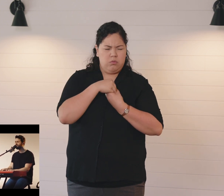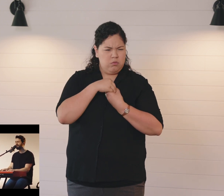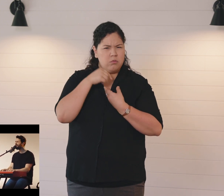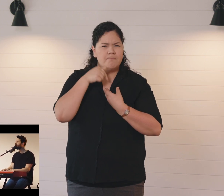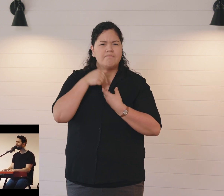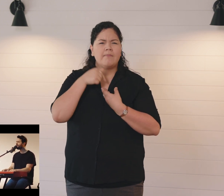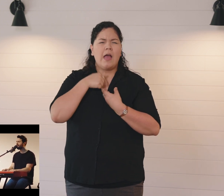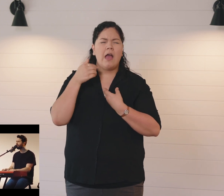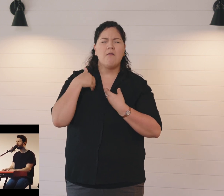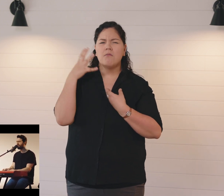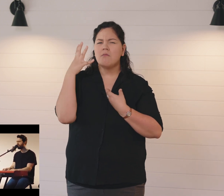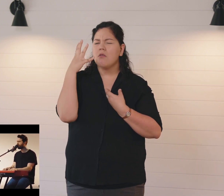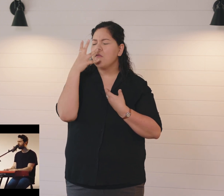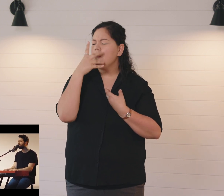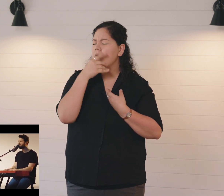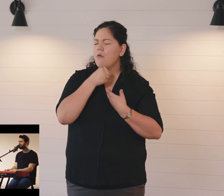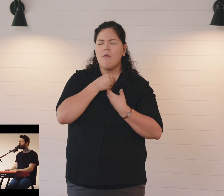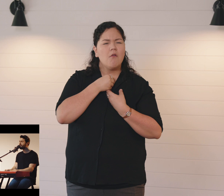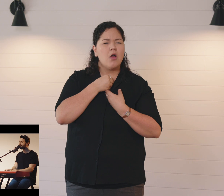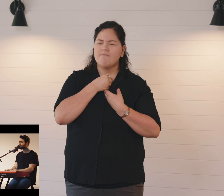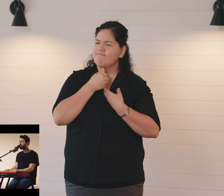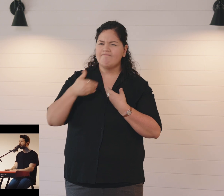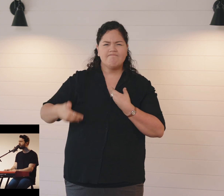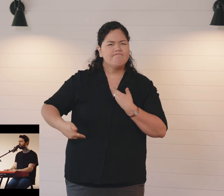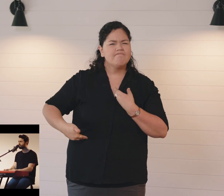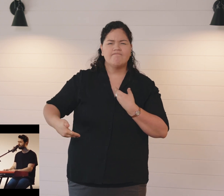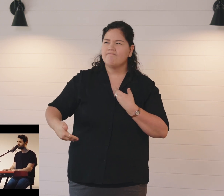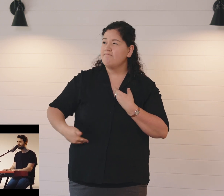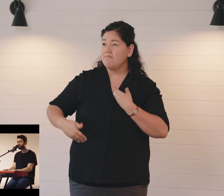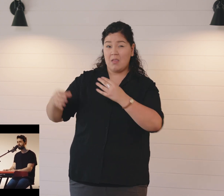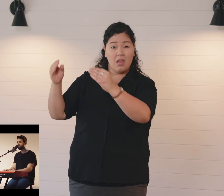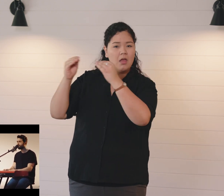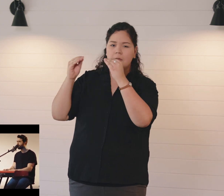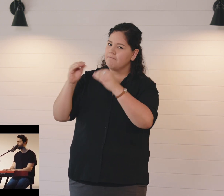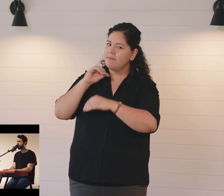is a melody that was not taught.